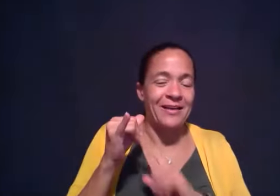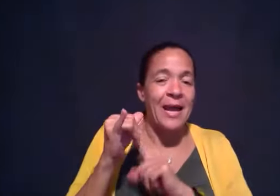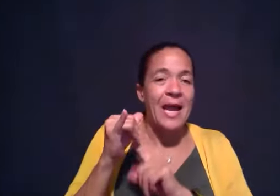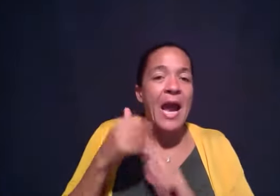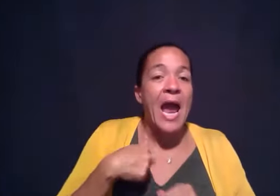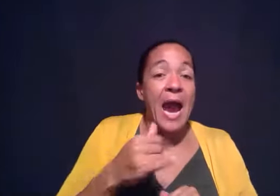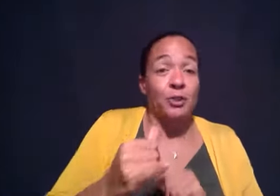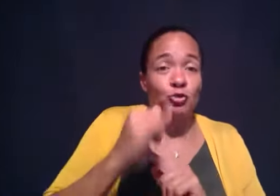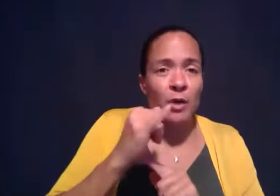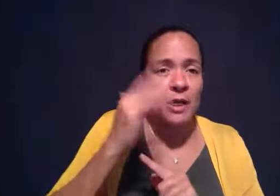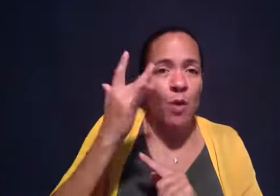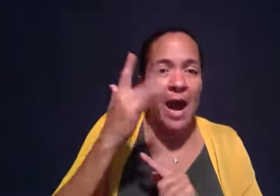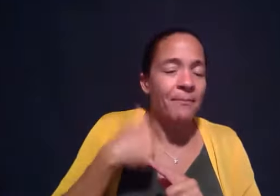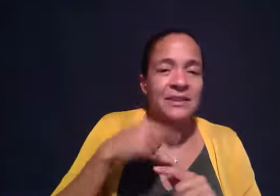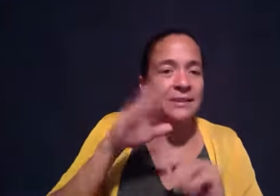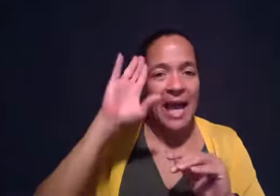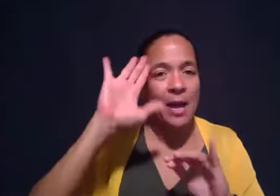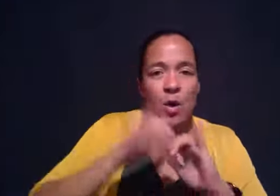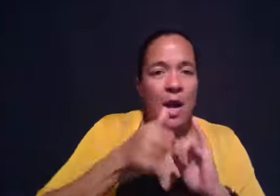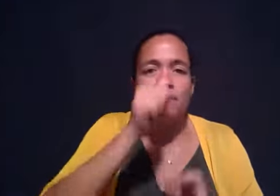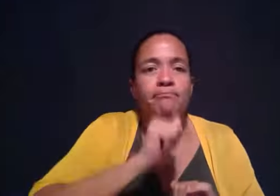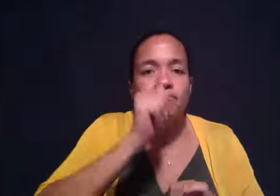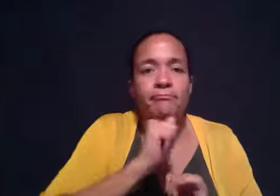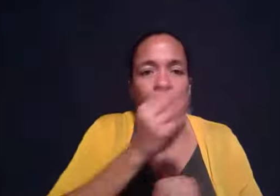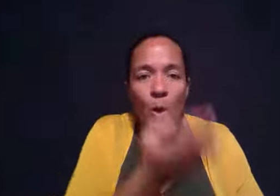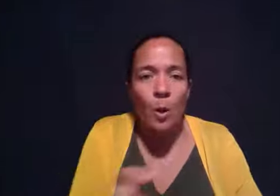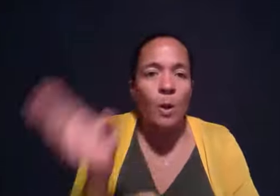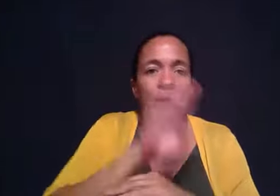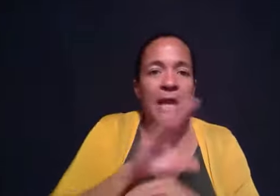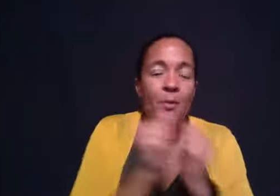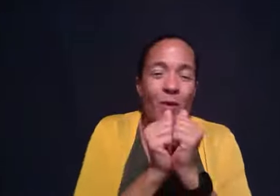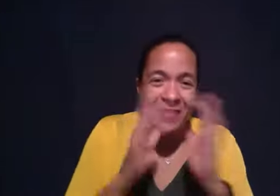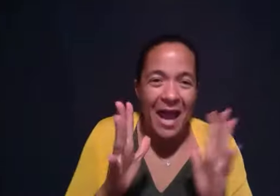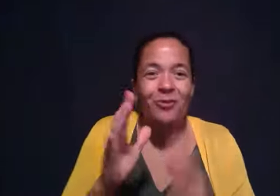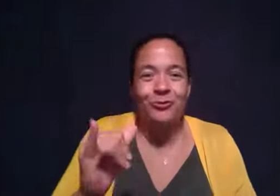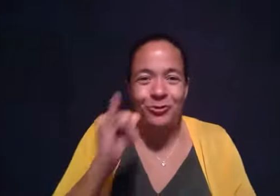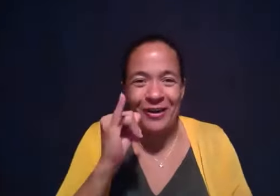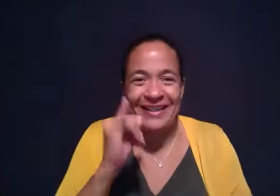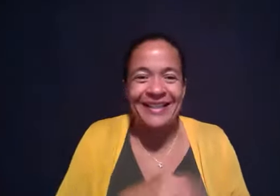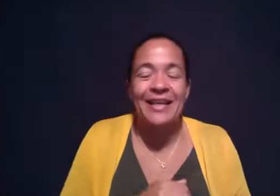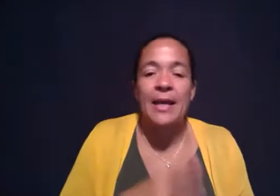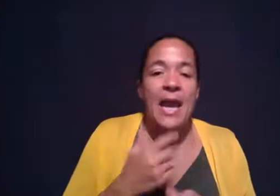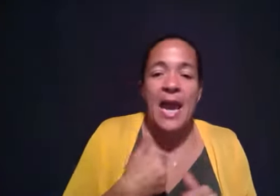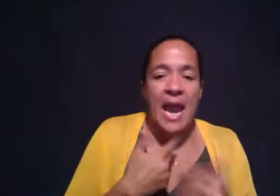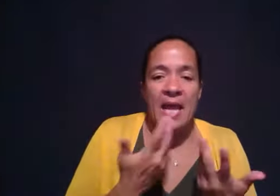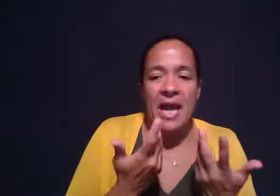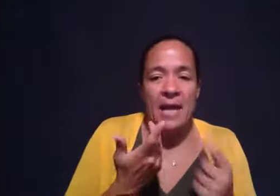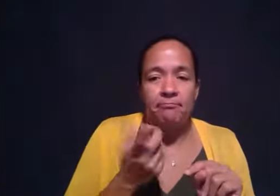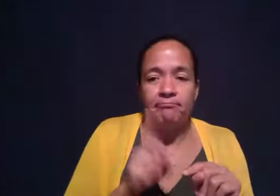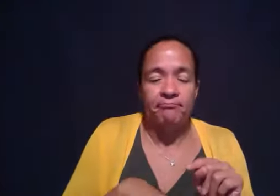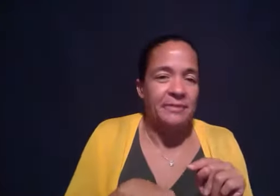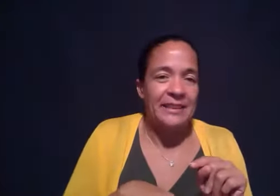drinking. And I am beyond the point where I can promise myself, God, or anybody else that I'm not going to do it again, because